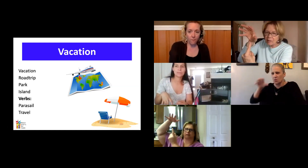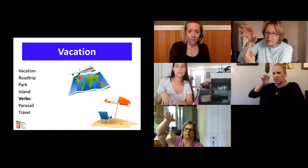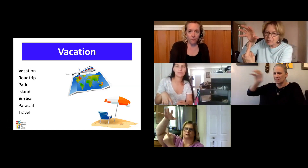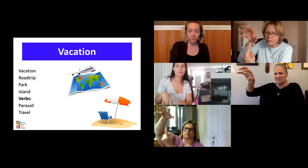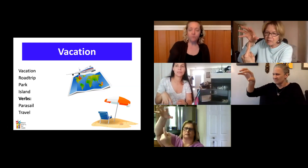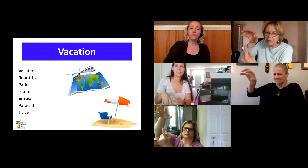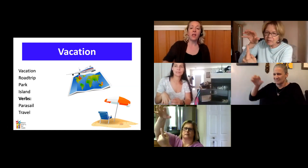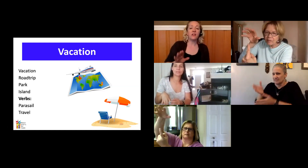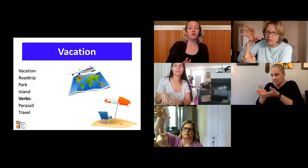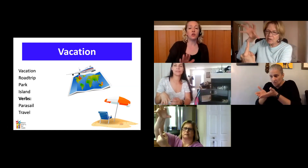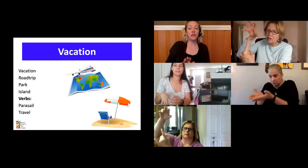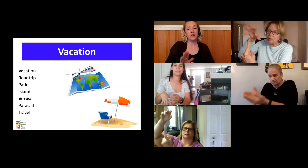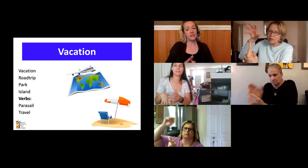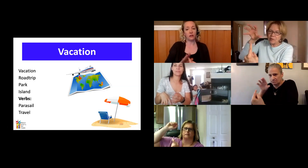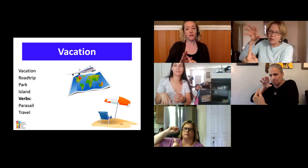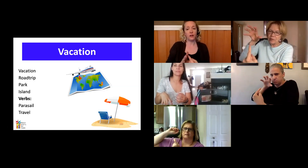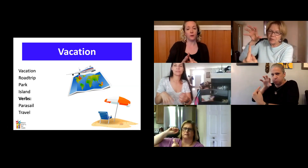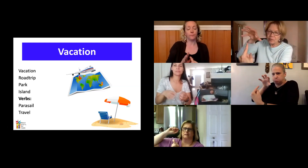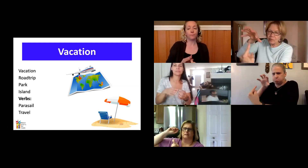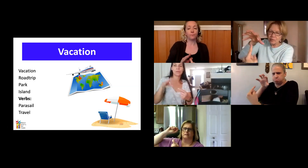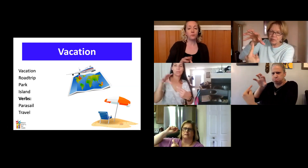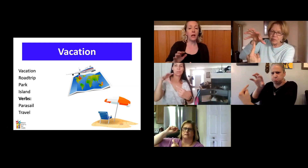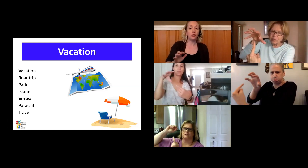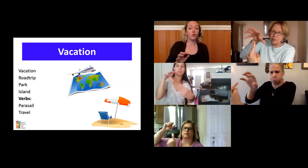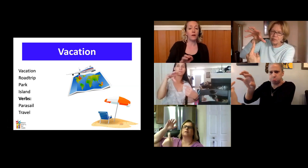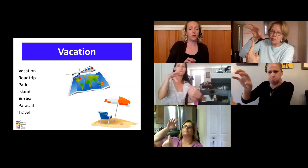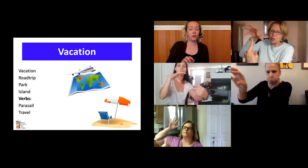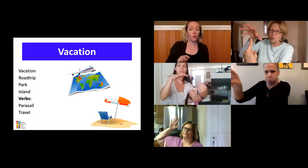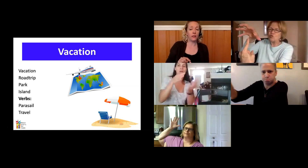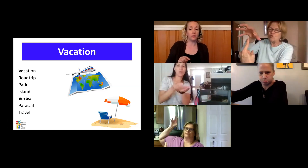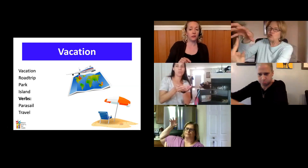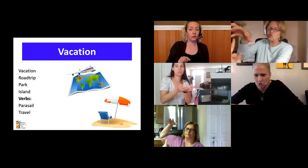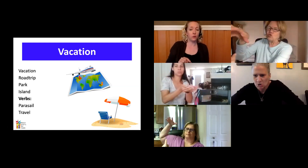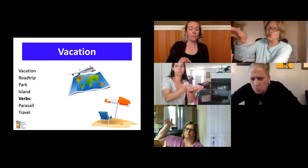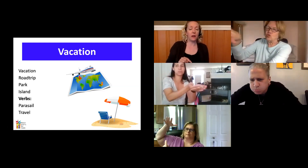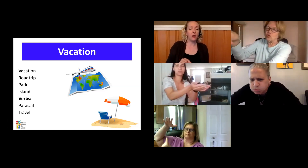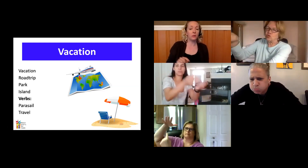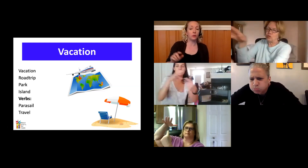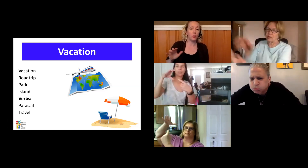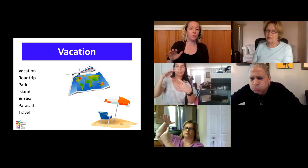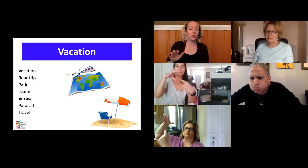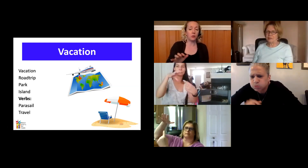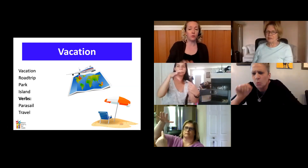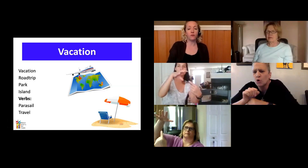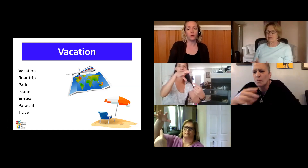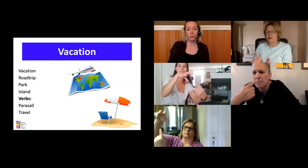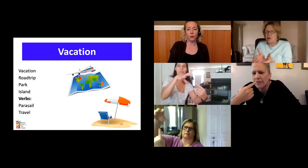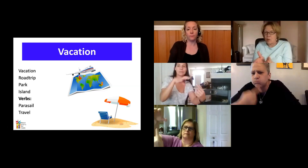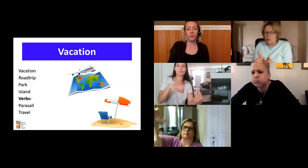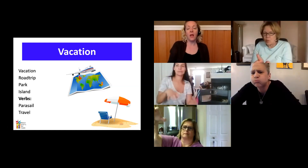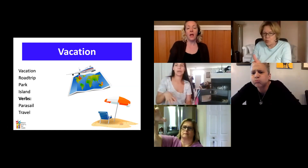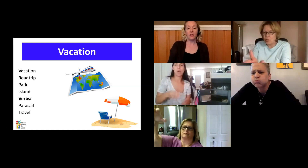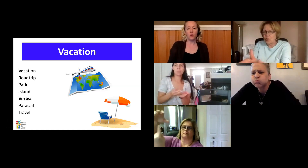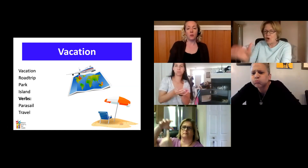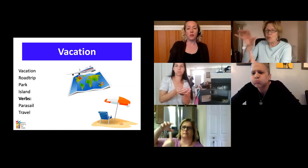And then you use that index finger as your reference point. So that becomes your boat and becomes your reference point. And you want to make